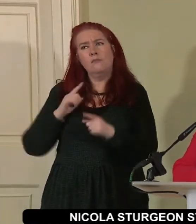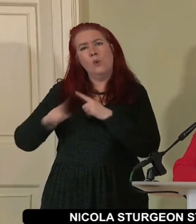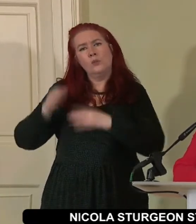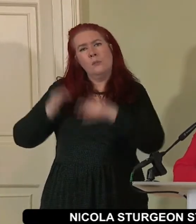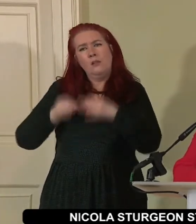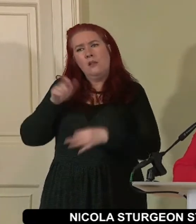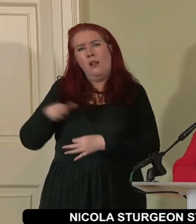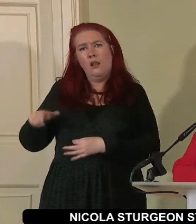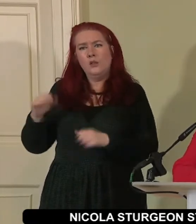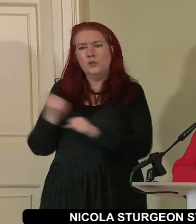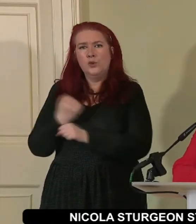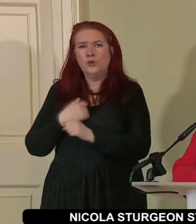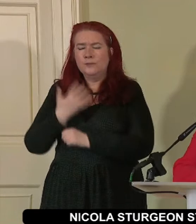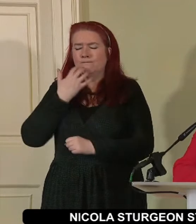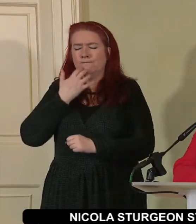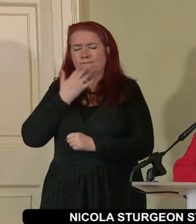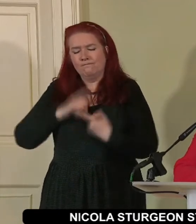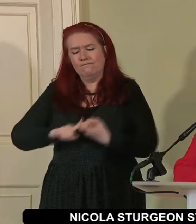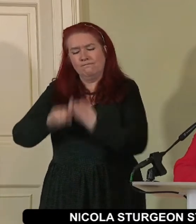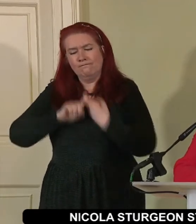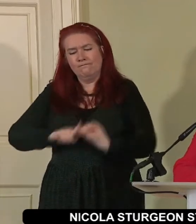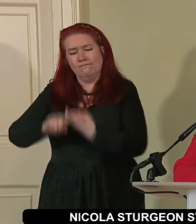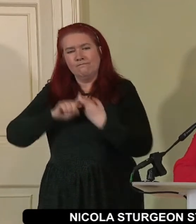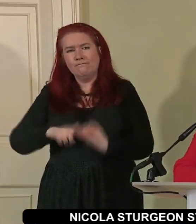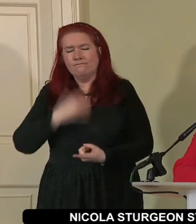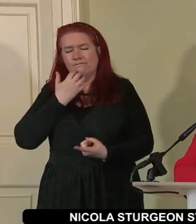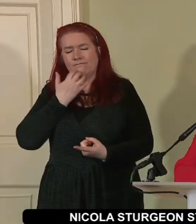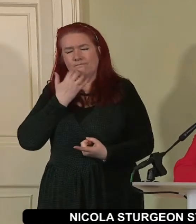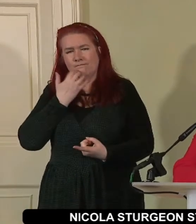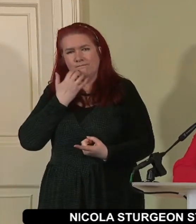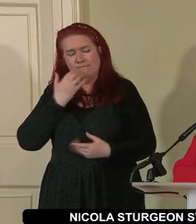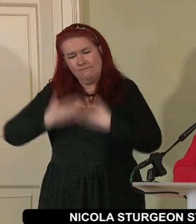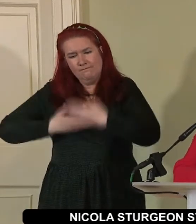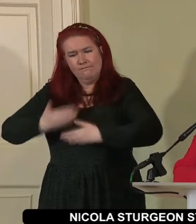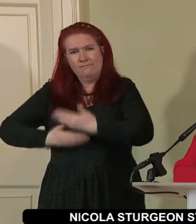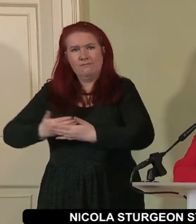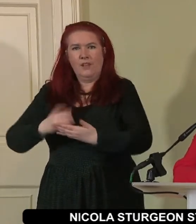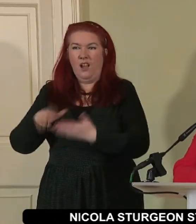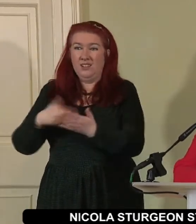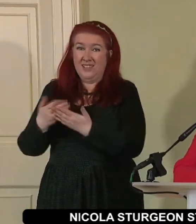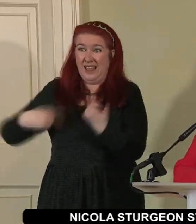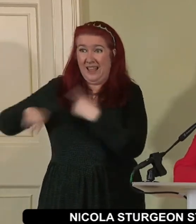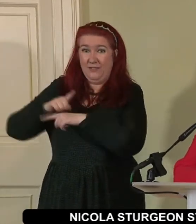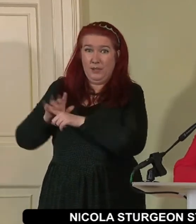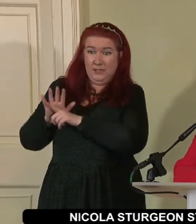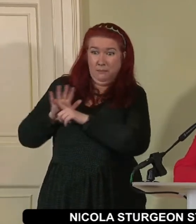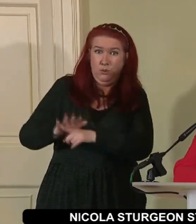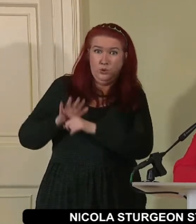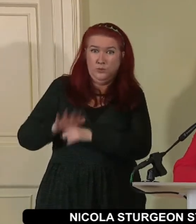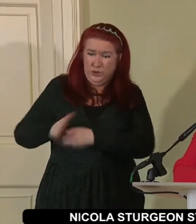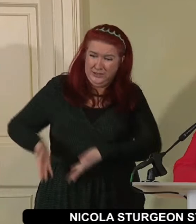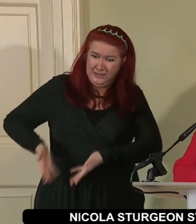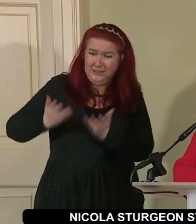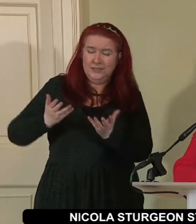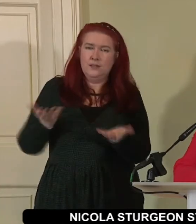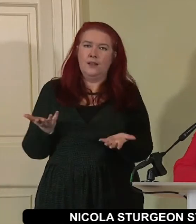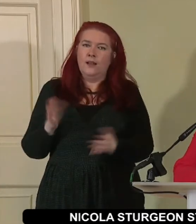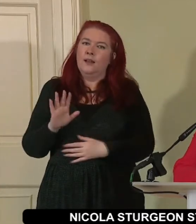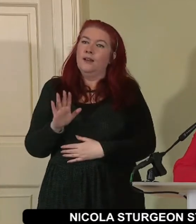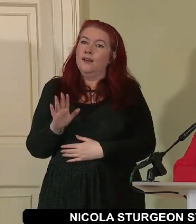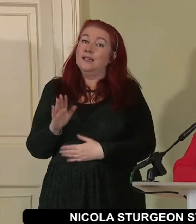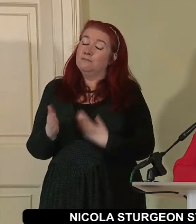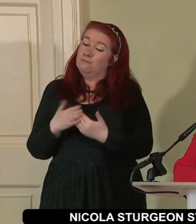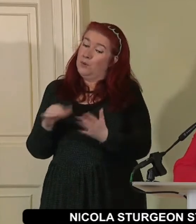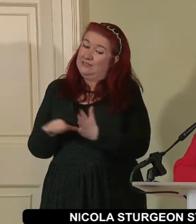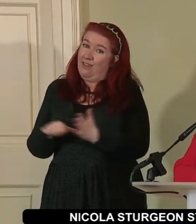do, is just cling on and on and on and on and on until, you know, everybody is sort of pushing for you to go. It's it's harder